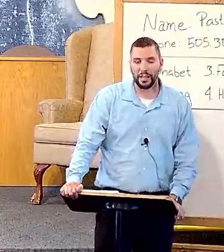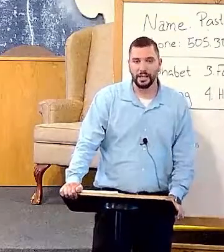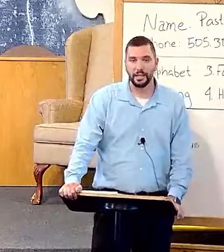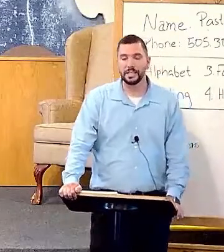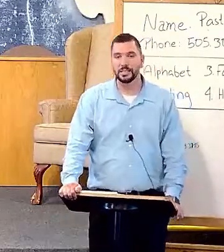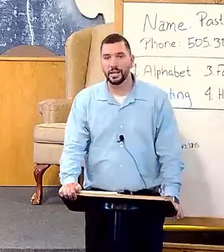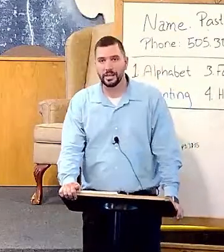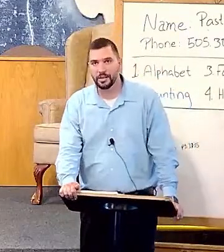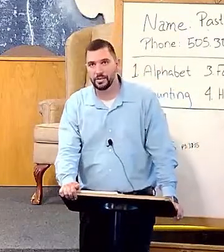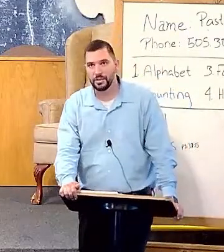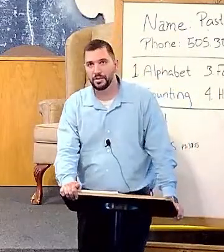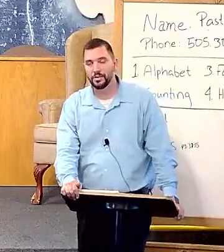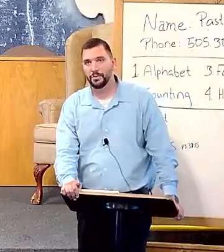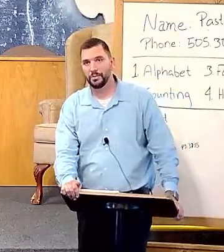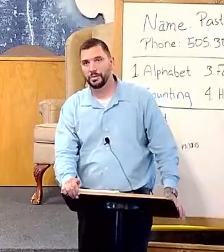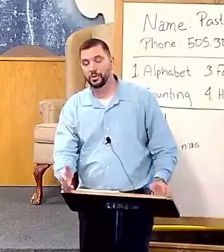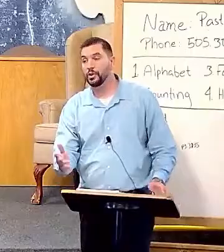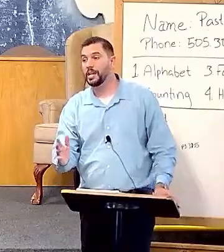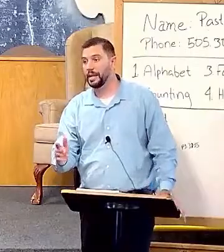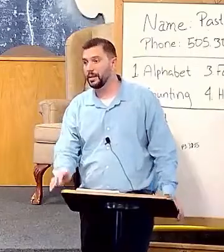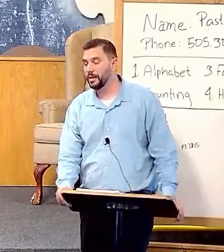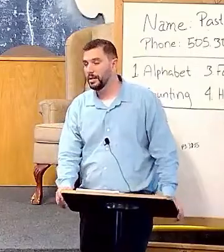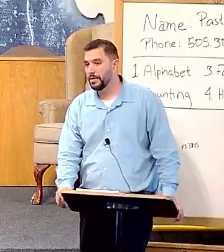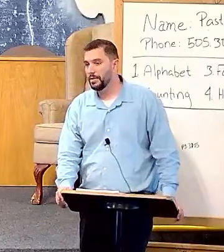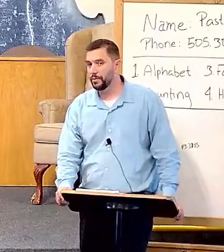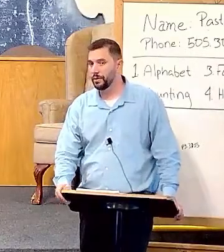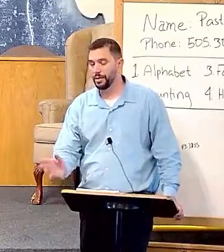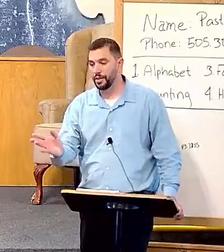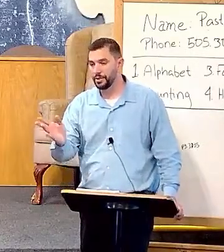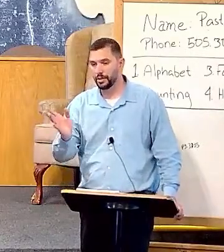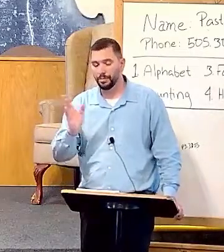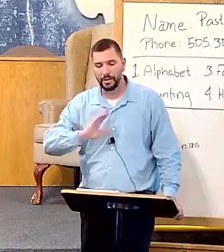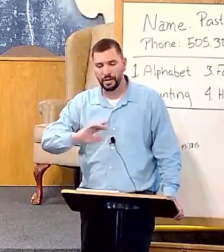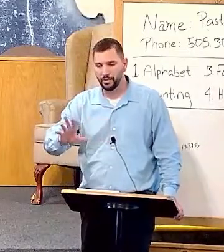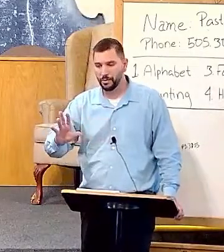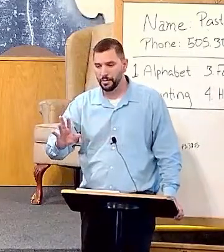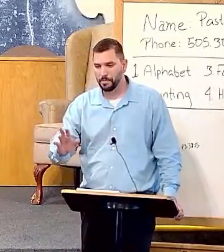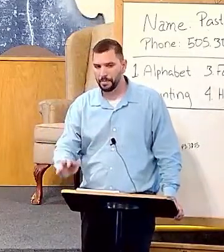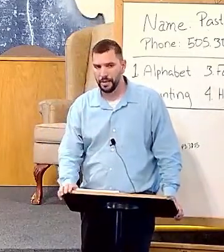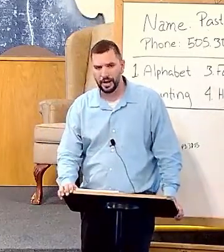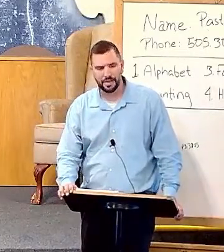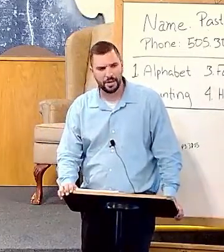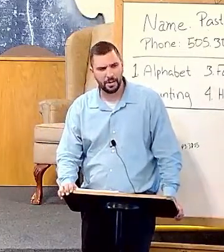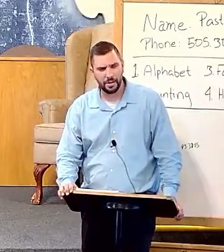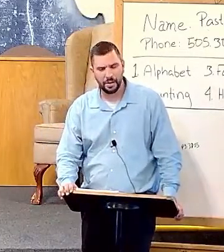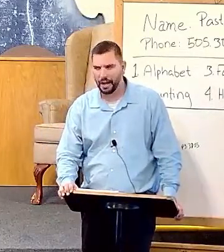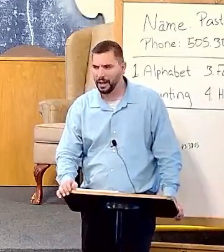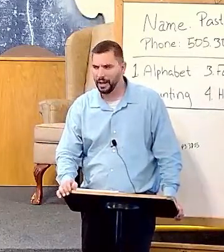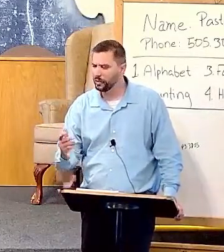he signed "tree" for another complete other word. And I thought, I looked at that, I was like,